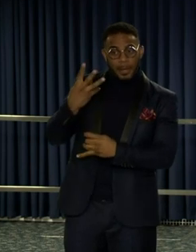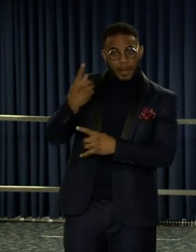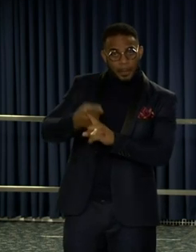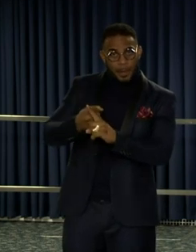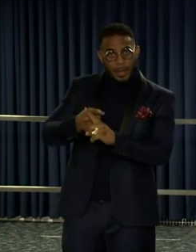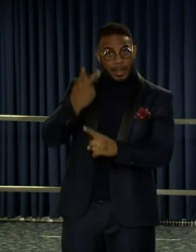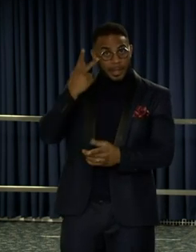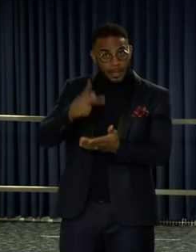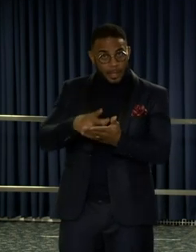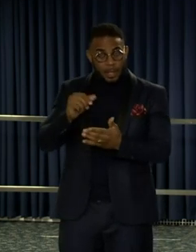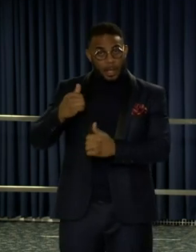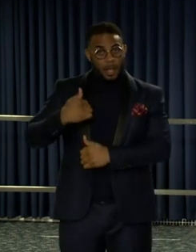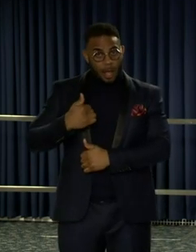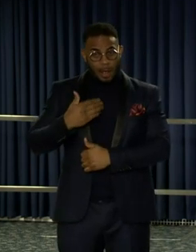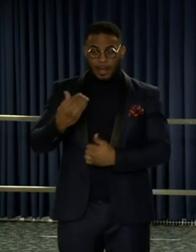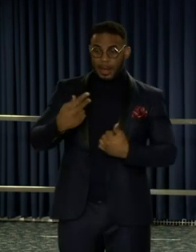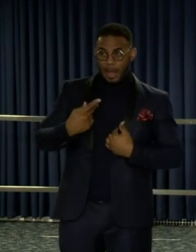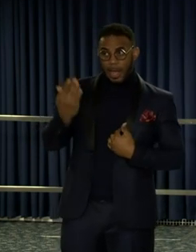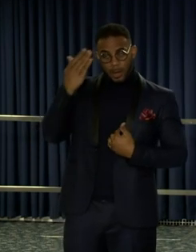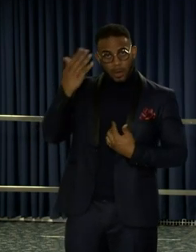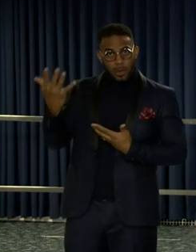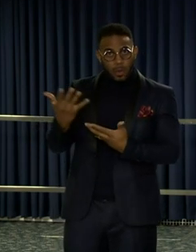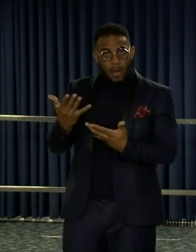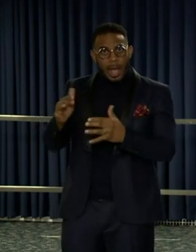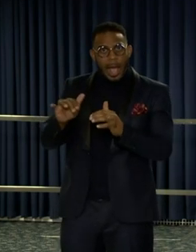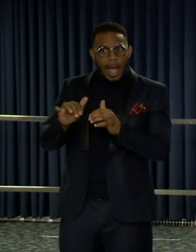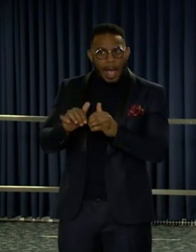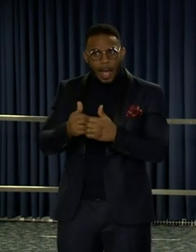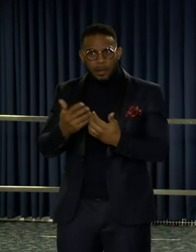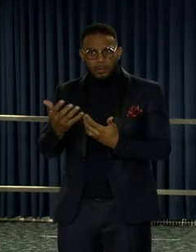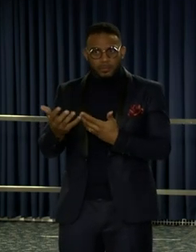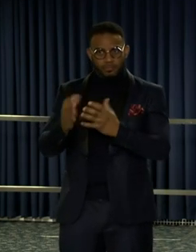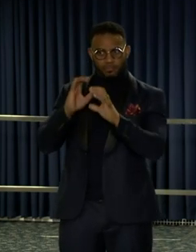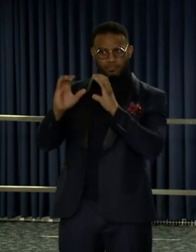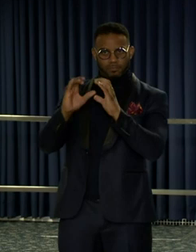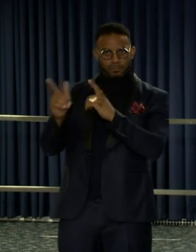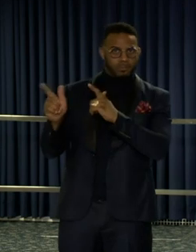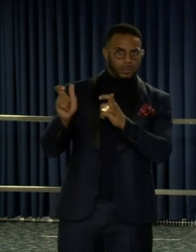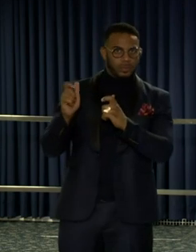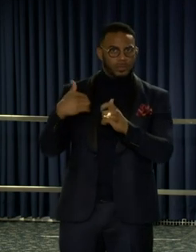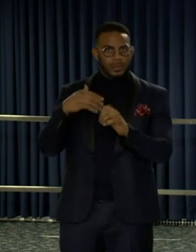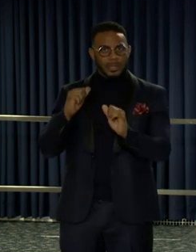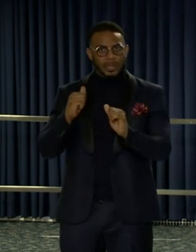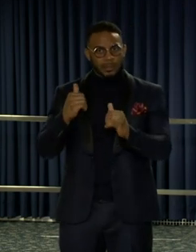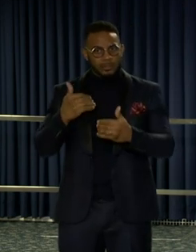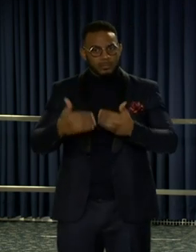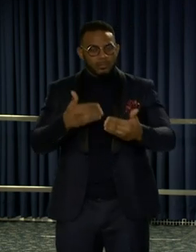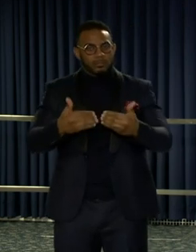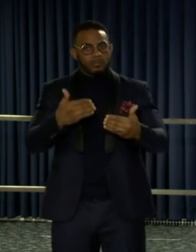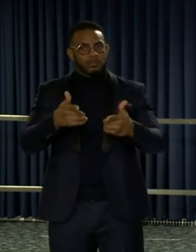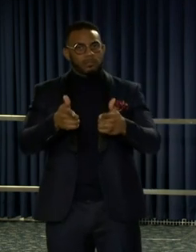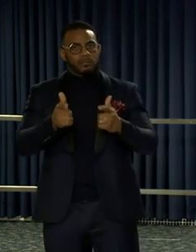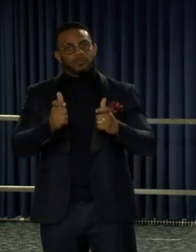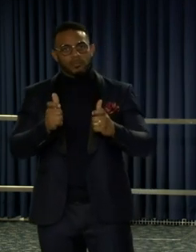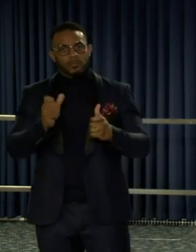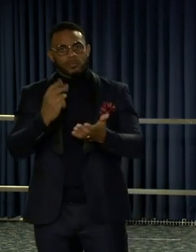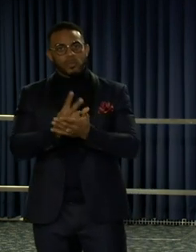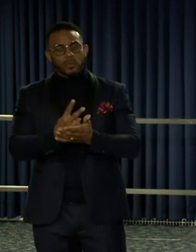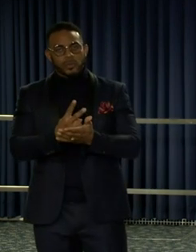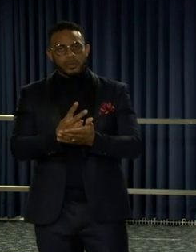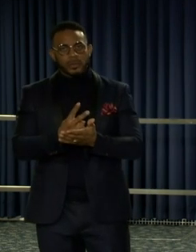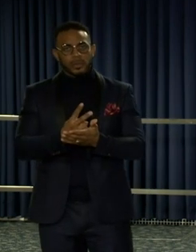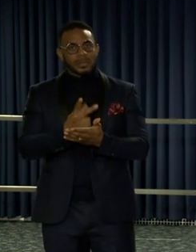the Secretary of the Army and I know how to communicate so that we can have that request